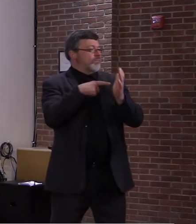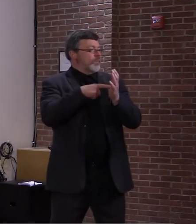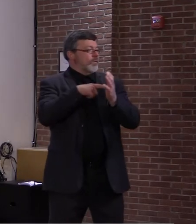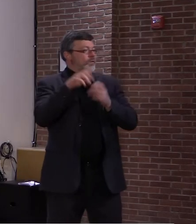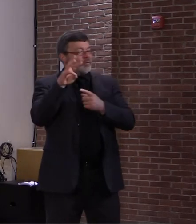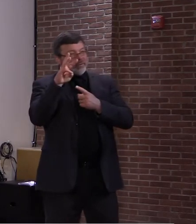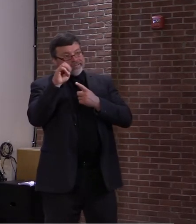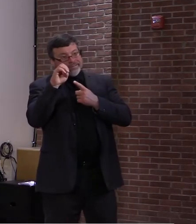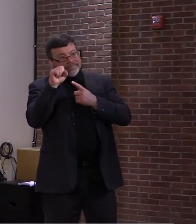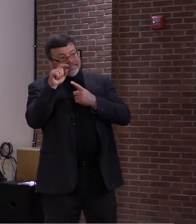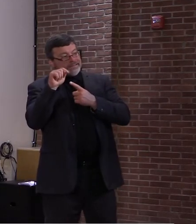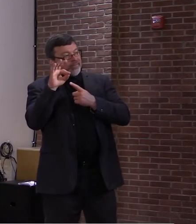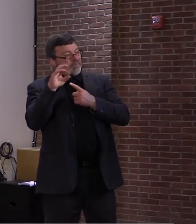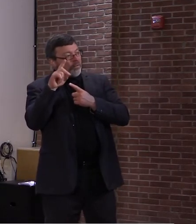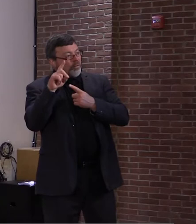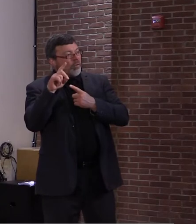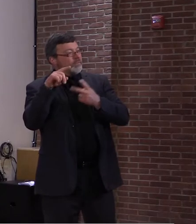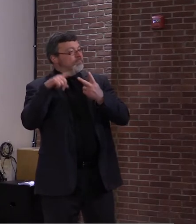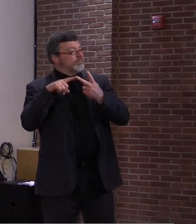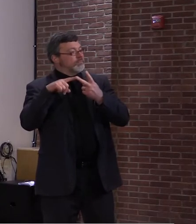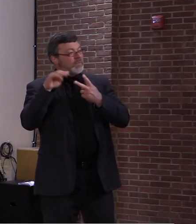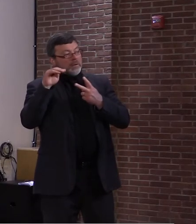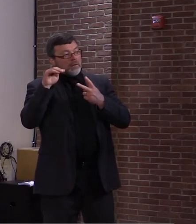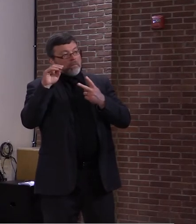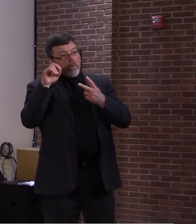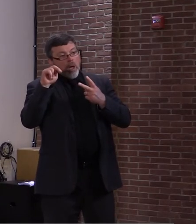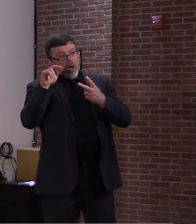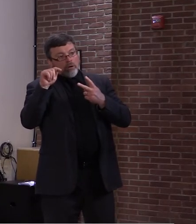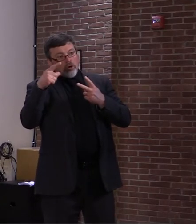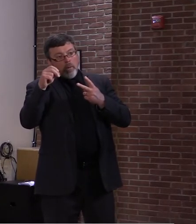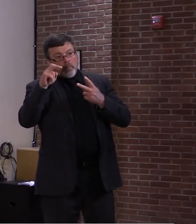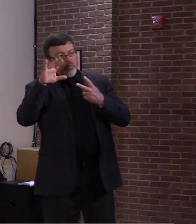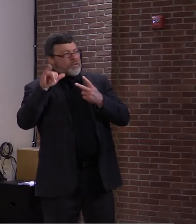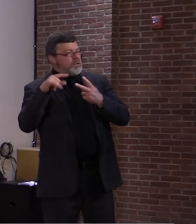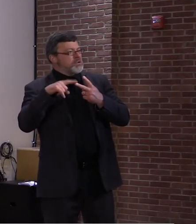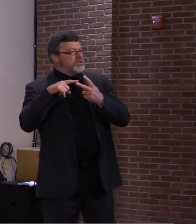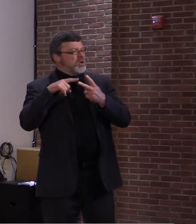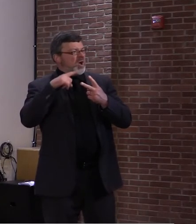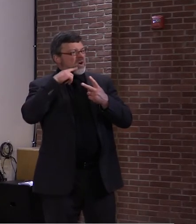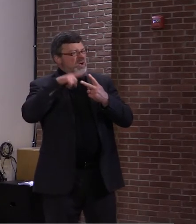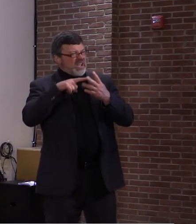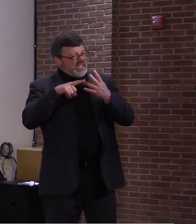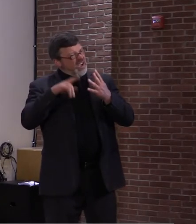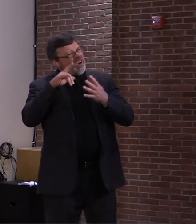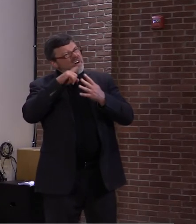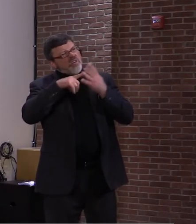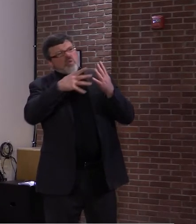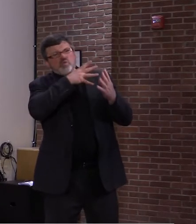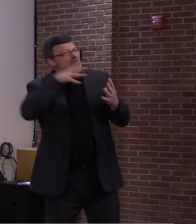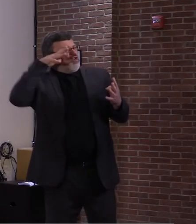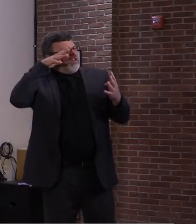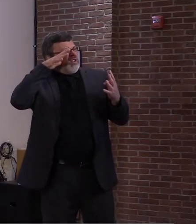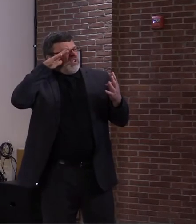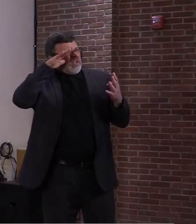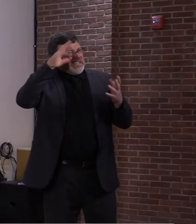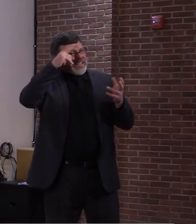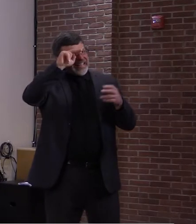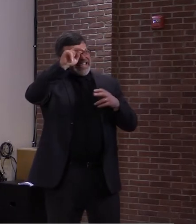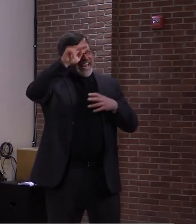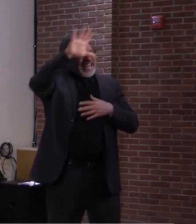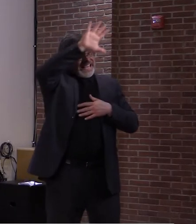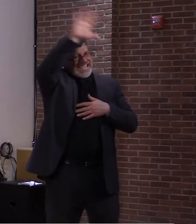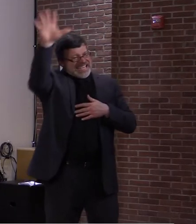as some examples. And there are many rural towns that we probably don't even know of just yet, but really have not